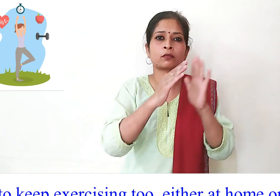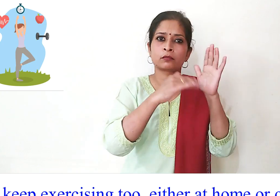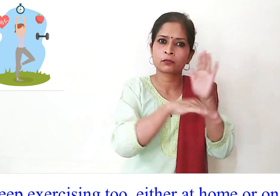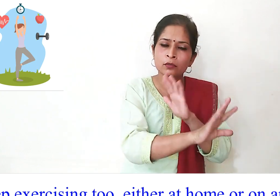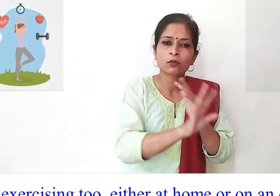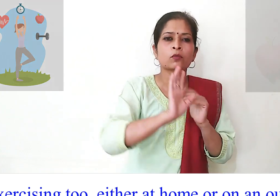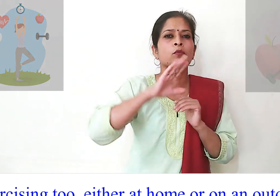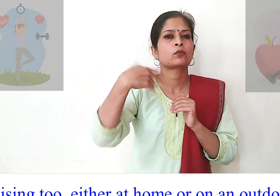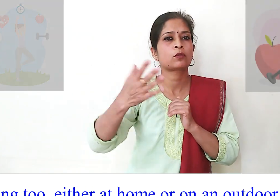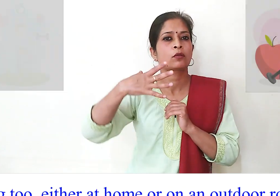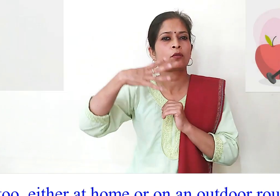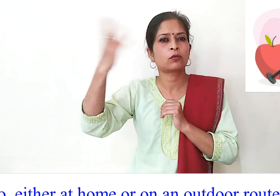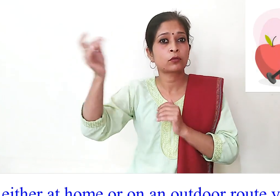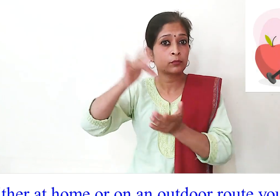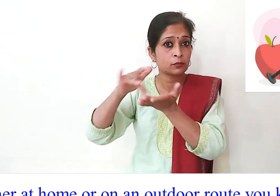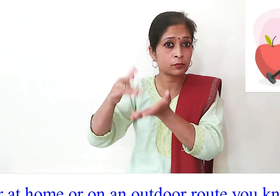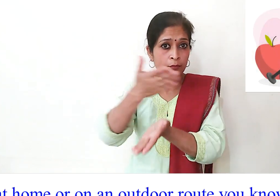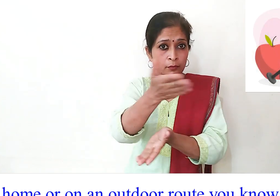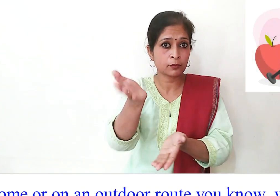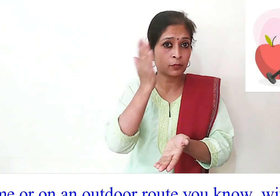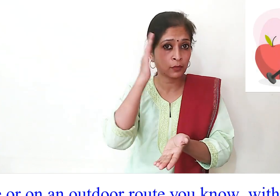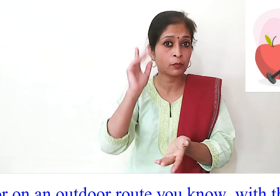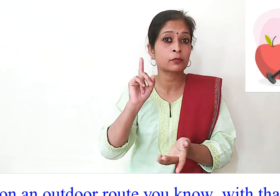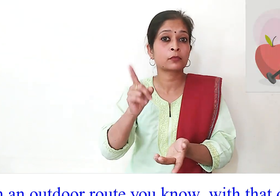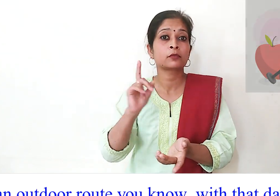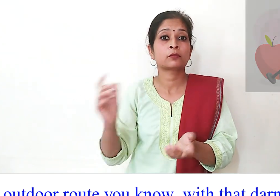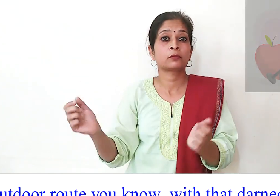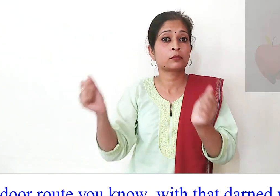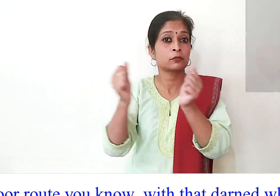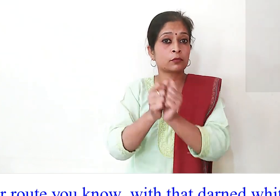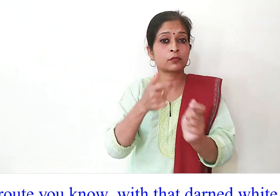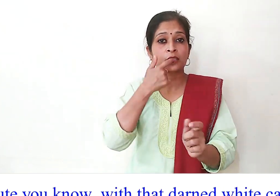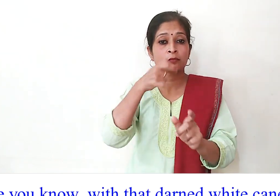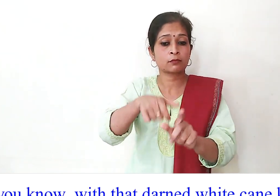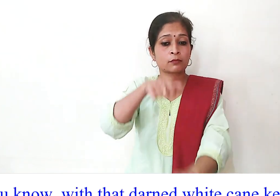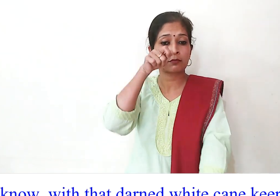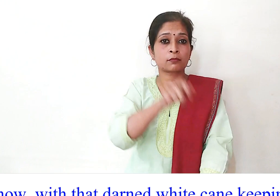an outdoor route, you know, with that darned white cane keeping you safe.